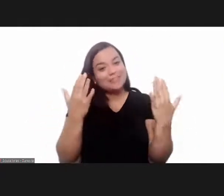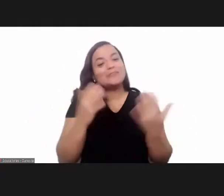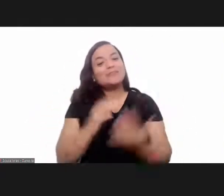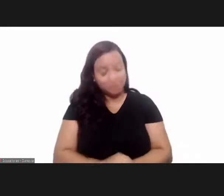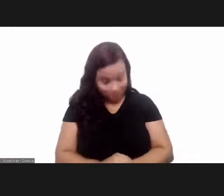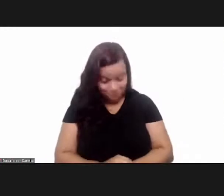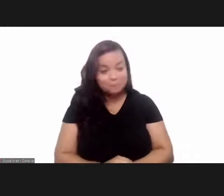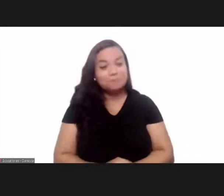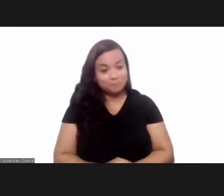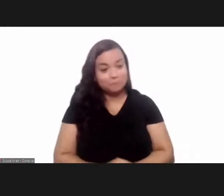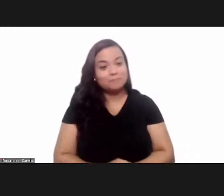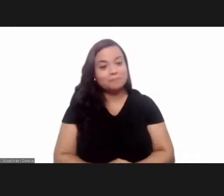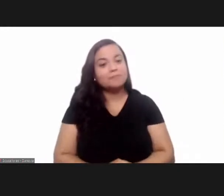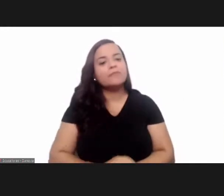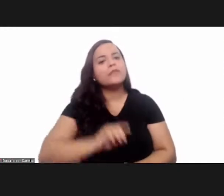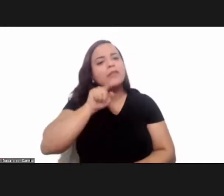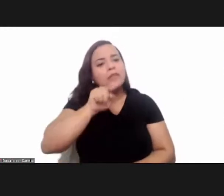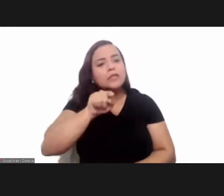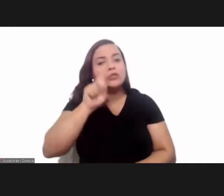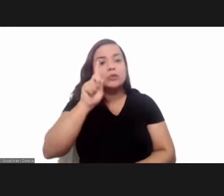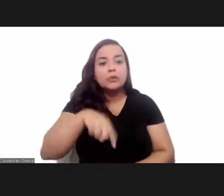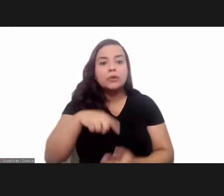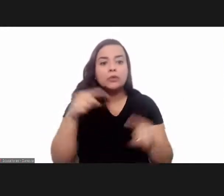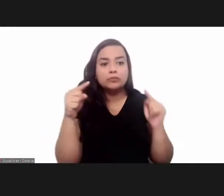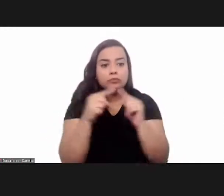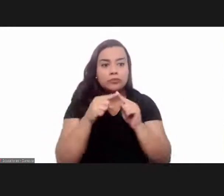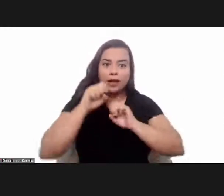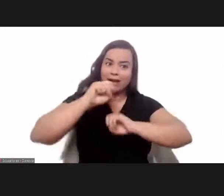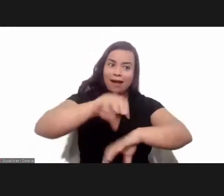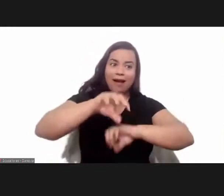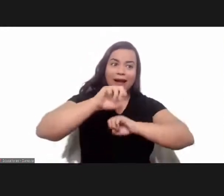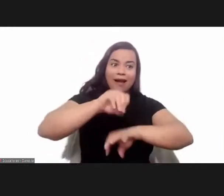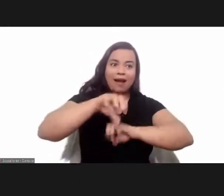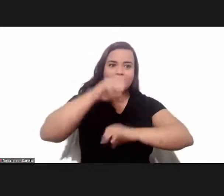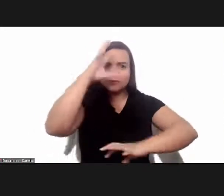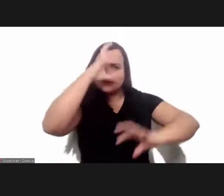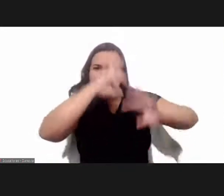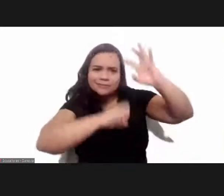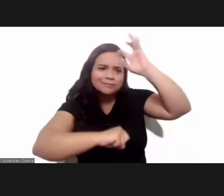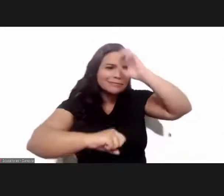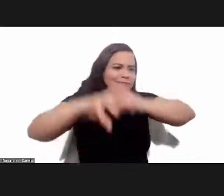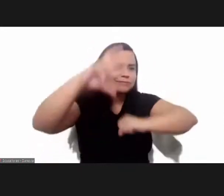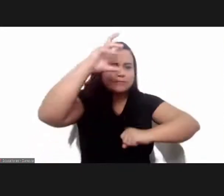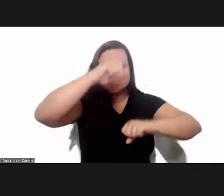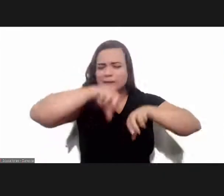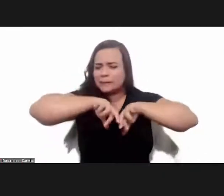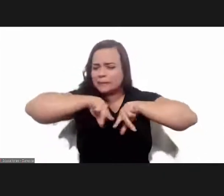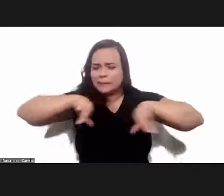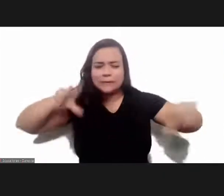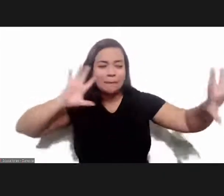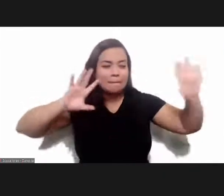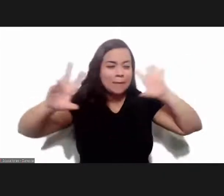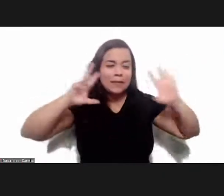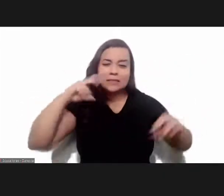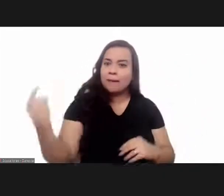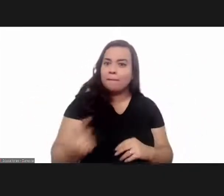it was a veritable lecture and lesson